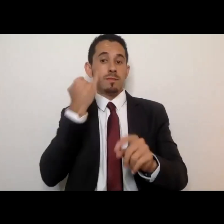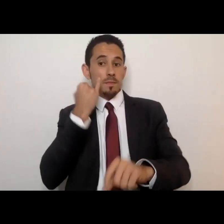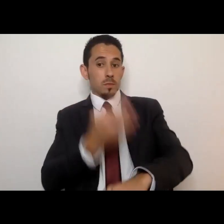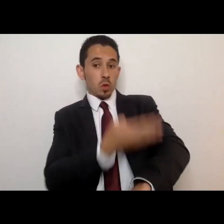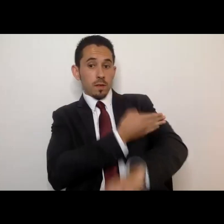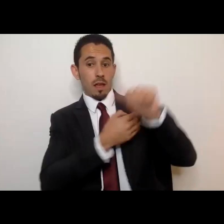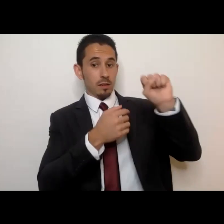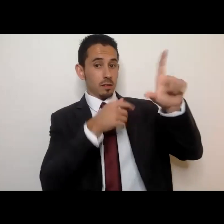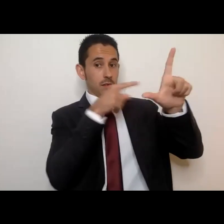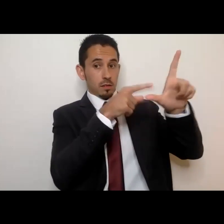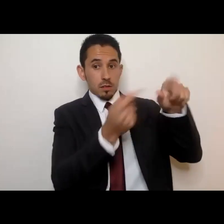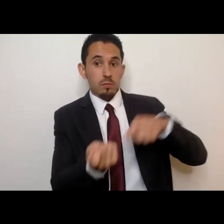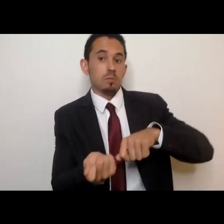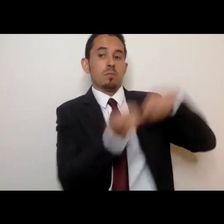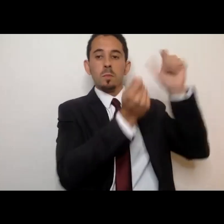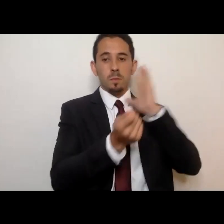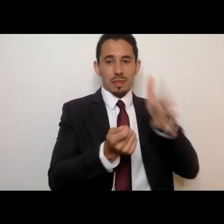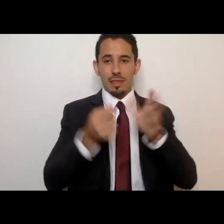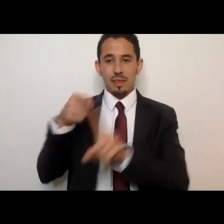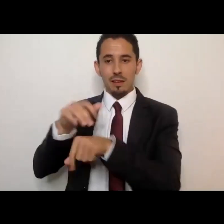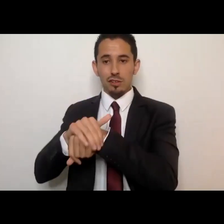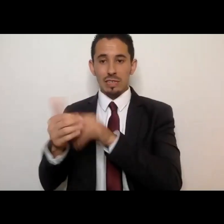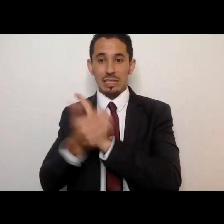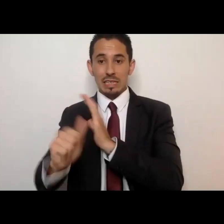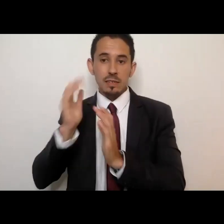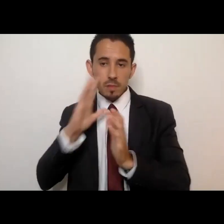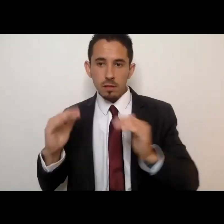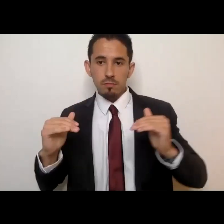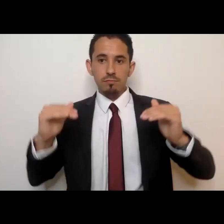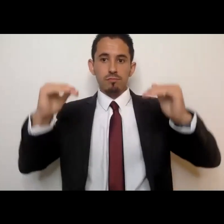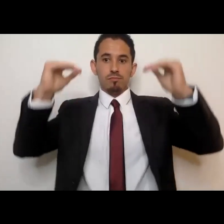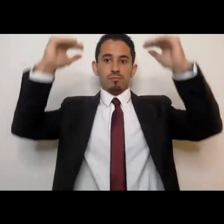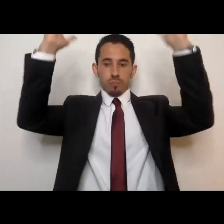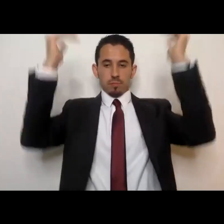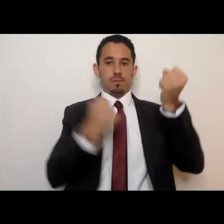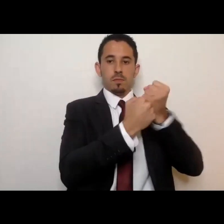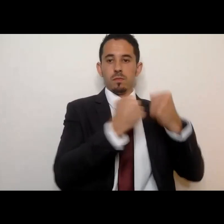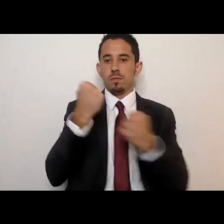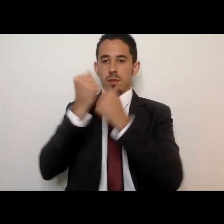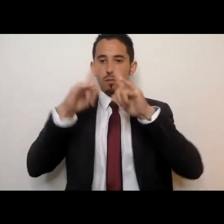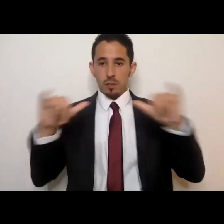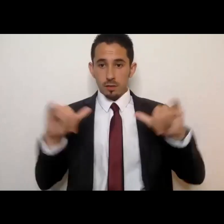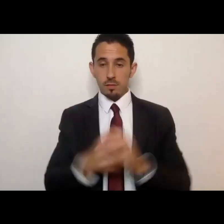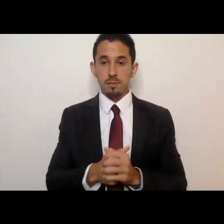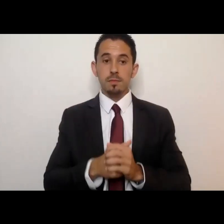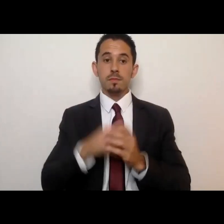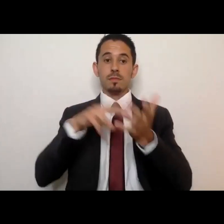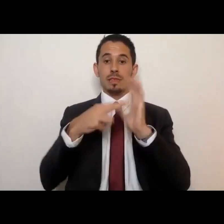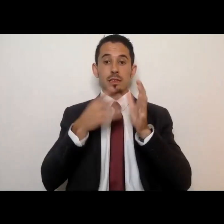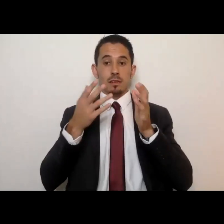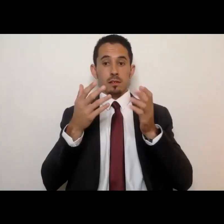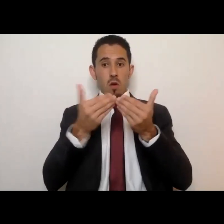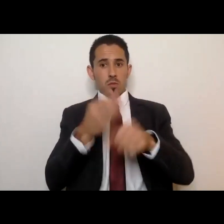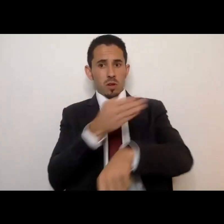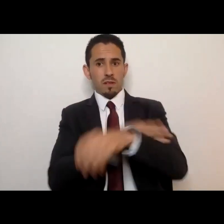This study specifically showed that if ASL is provided if they get information in ASL,